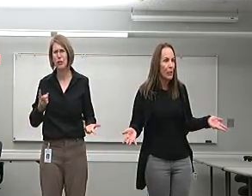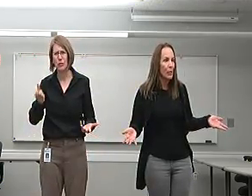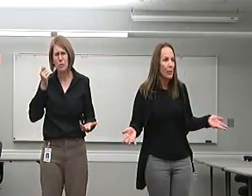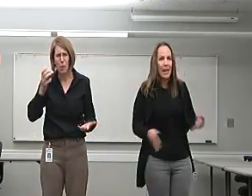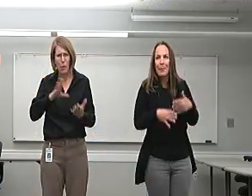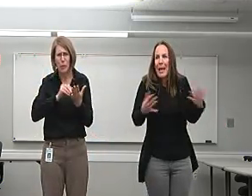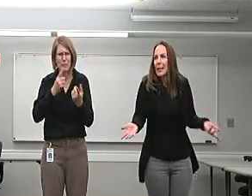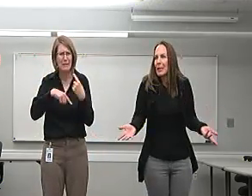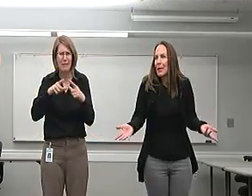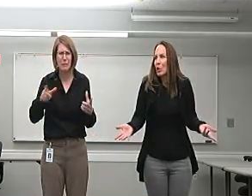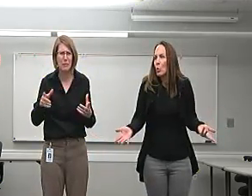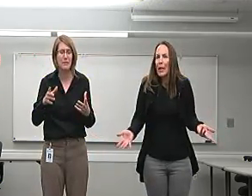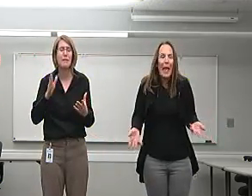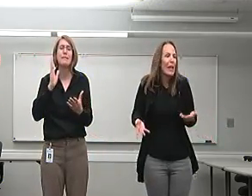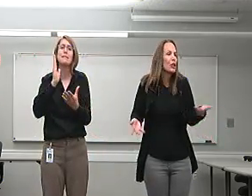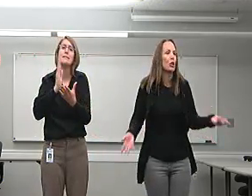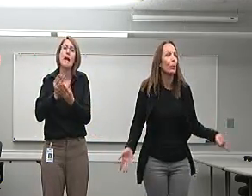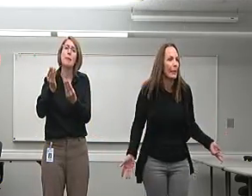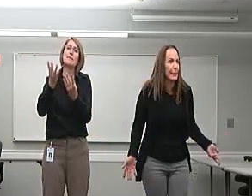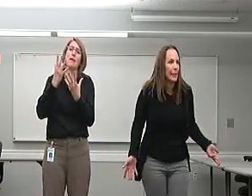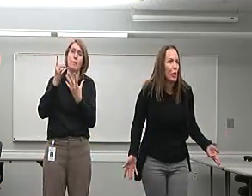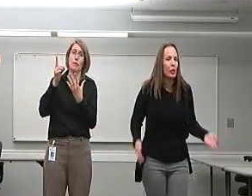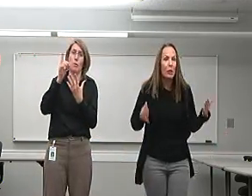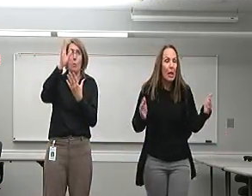telling me you will and do it.